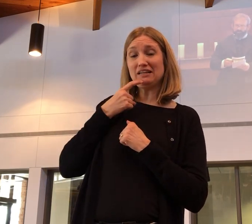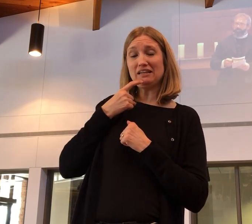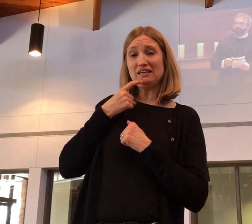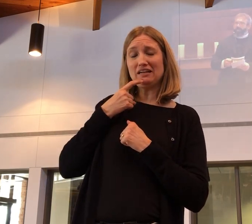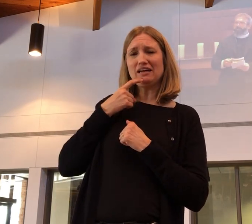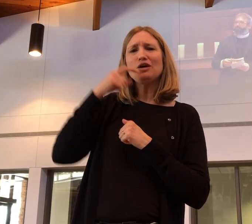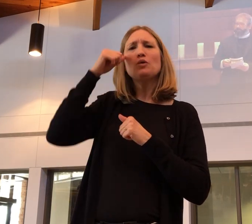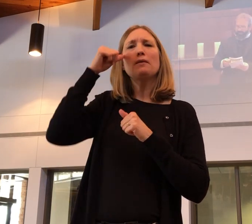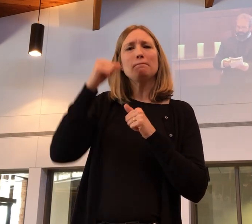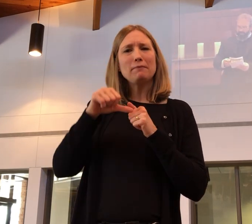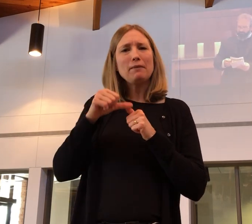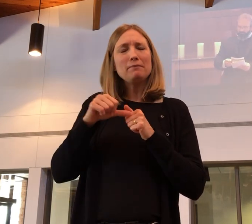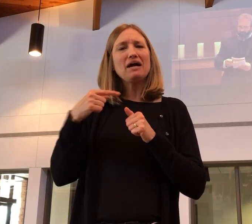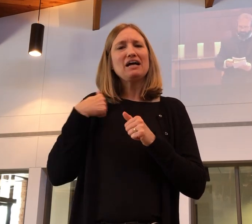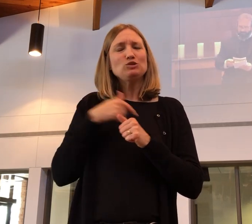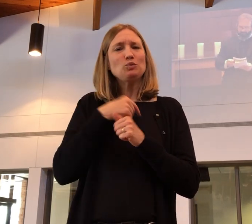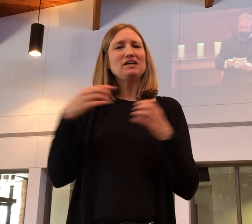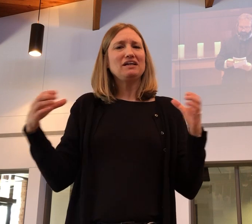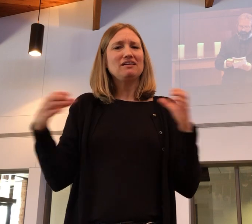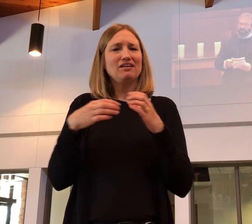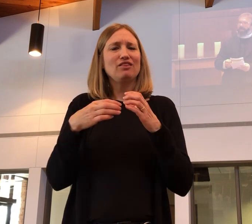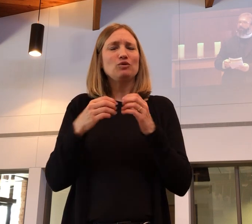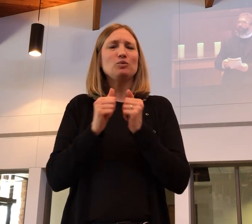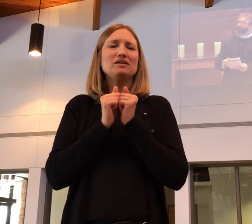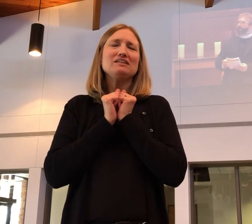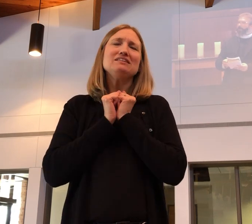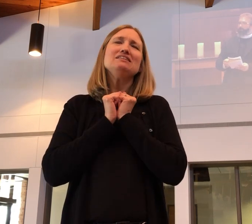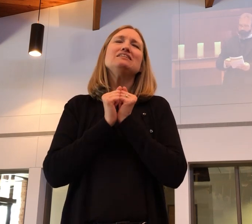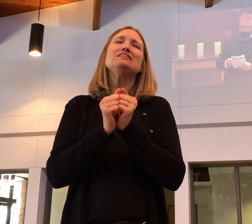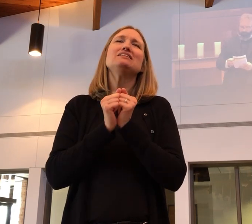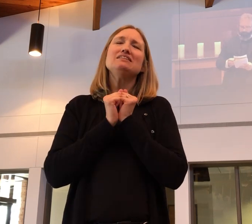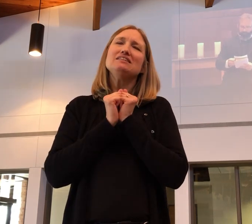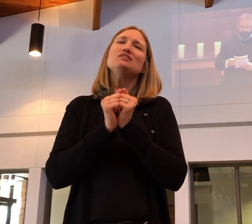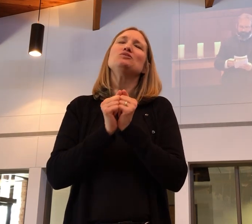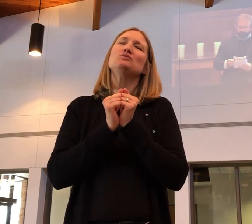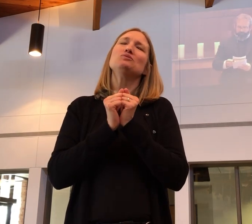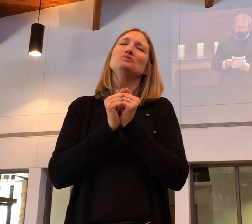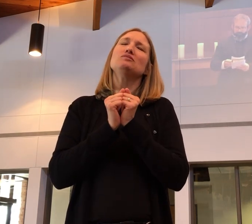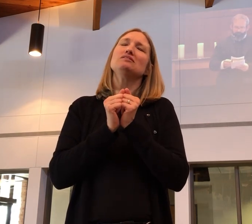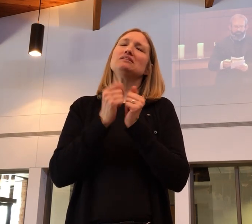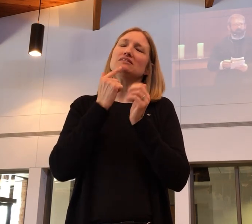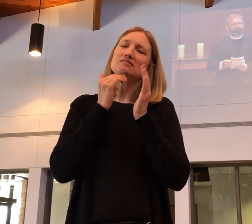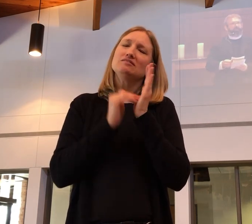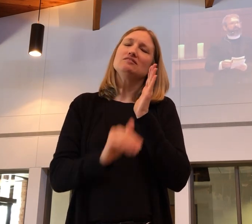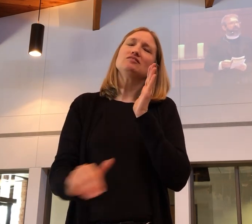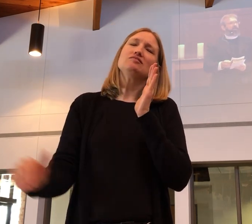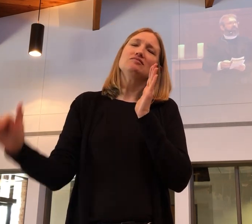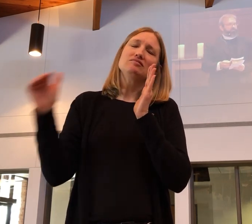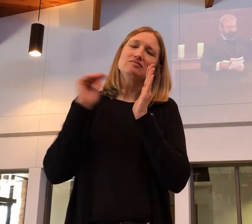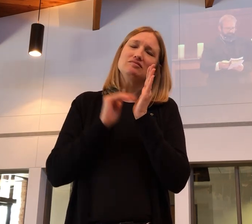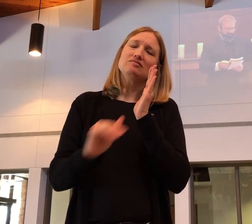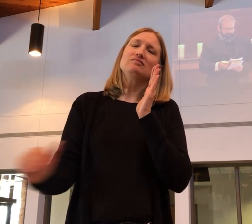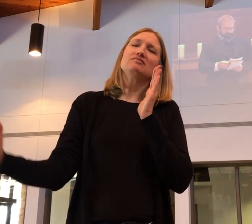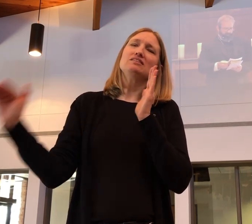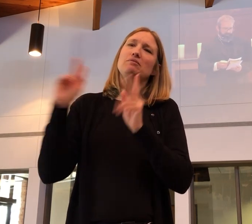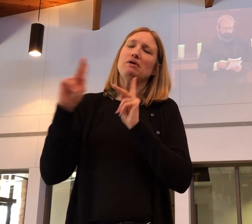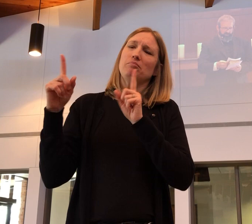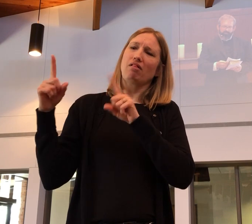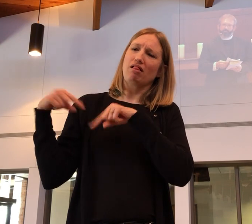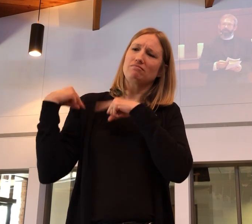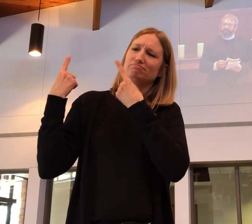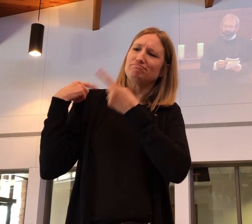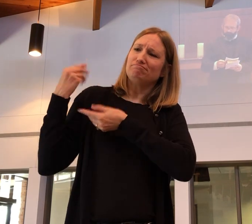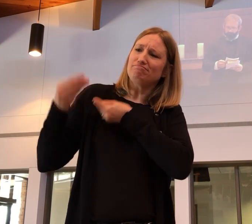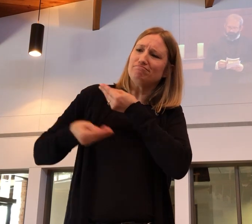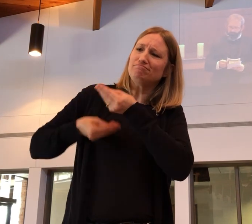that as we gather, we continue to echo what our forebears in the faith have done since the beginning